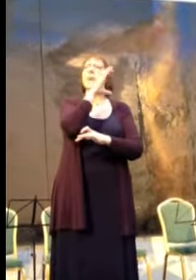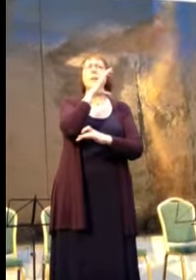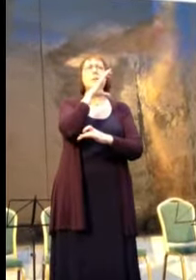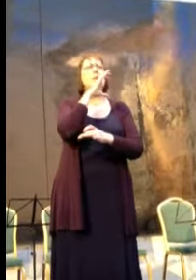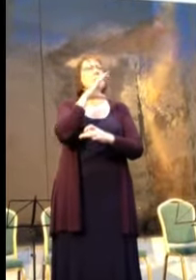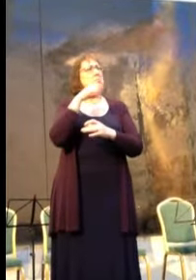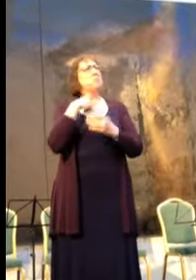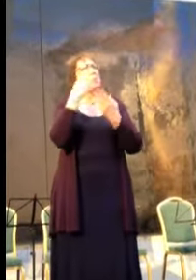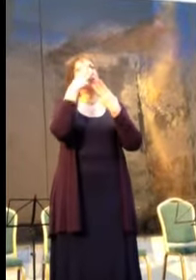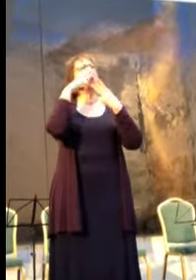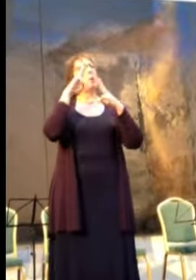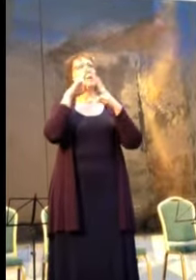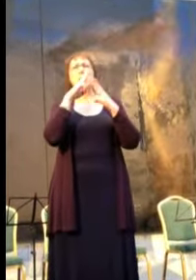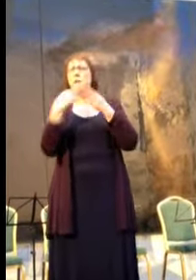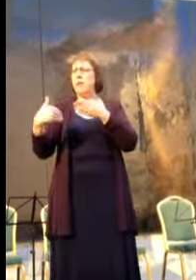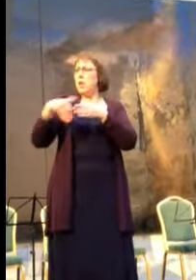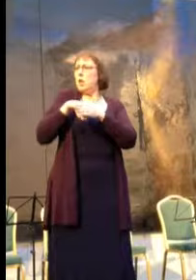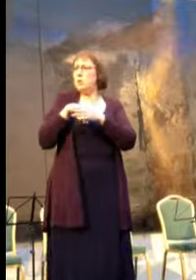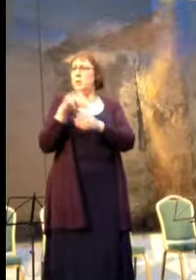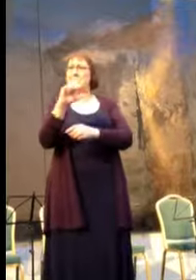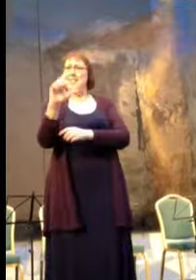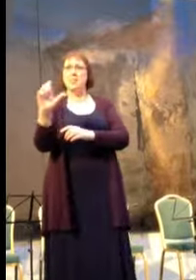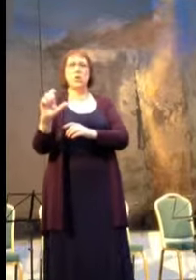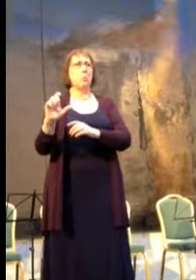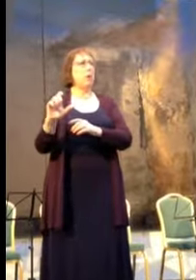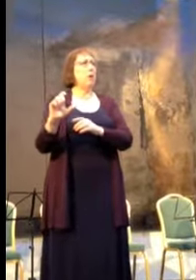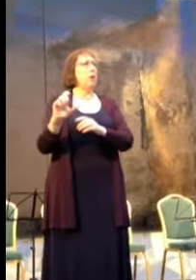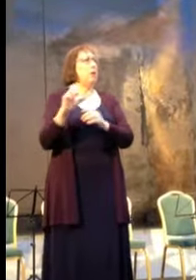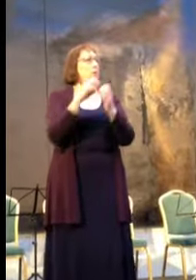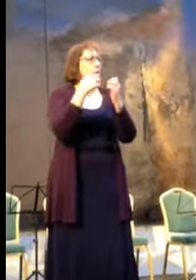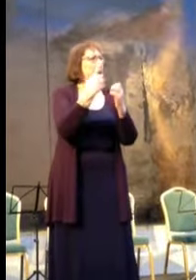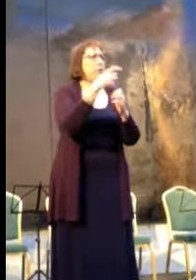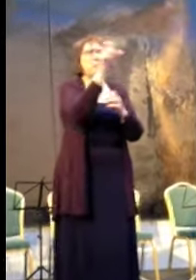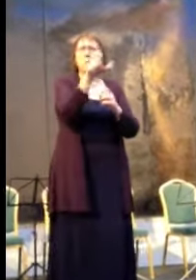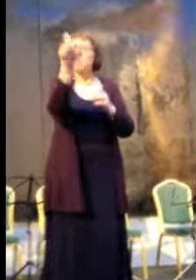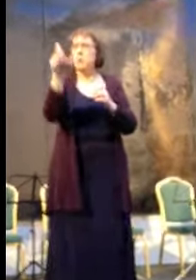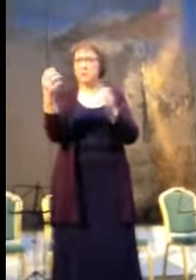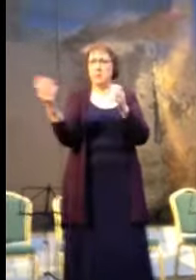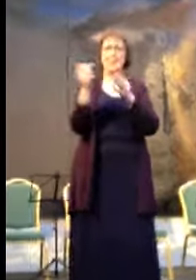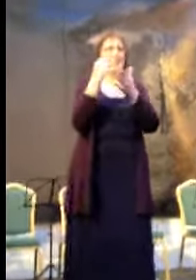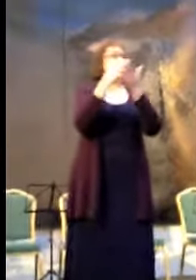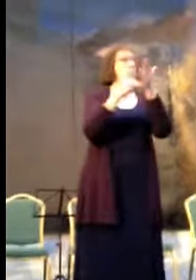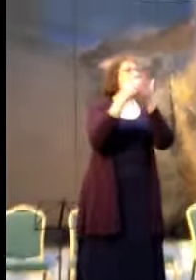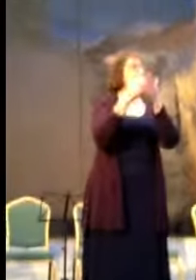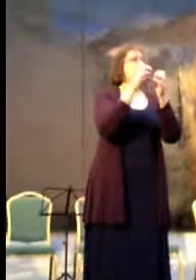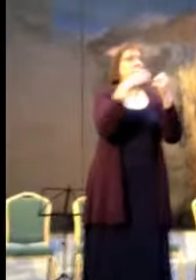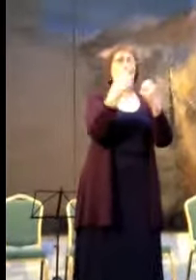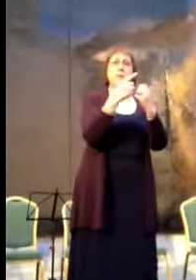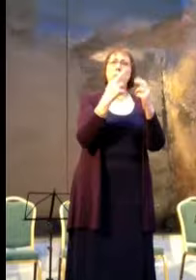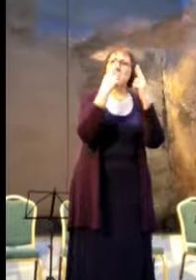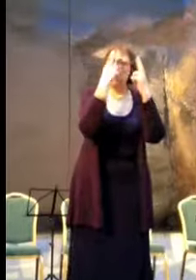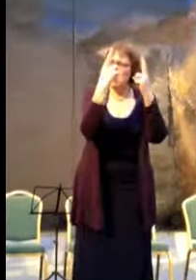a presidency of inclusive citizenship, where every citizen participates and everyone is treated with